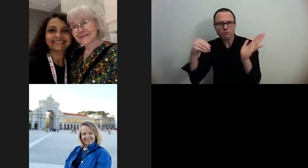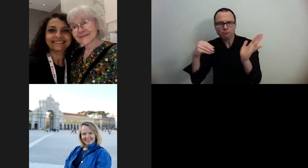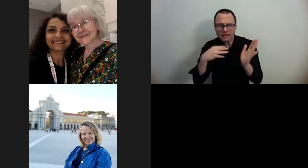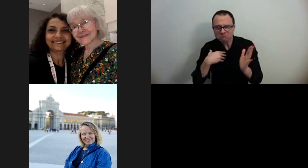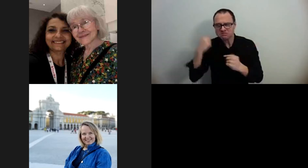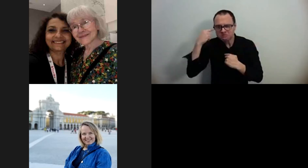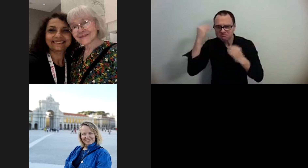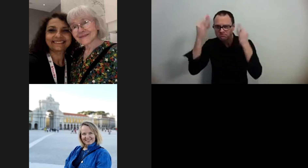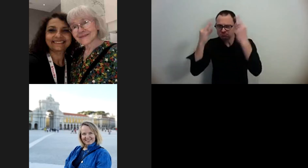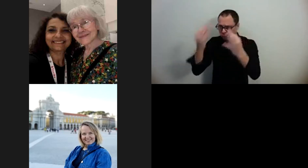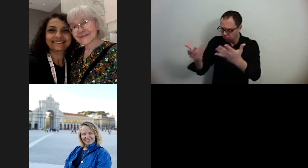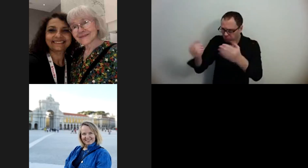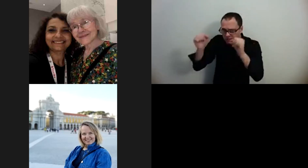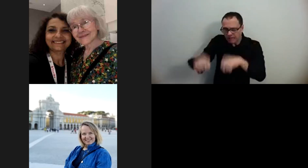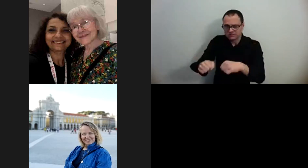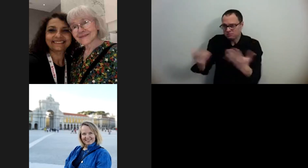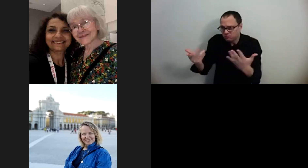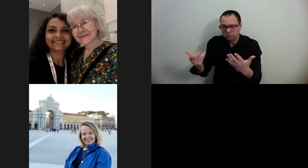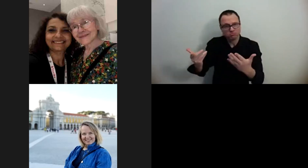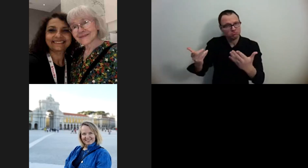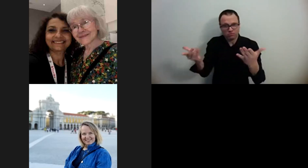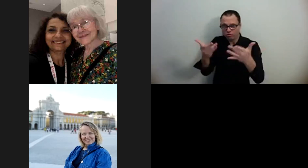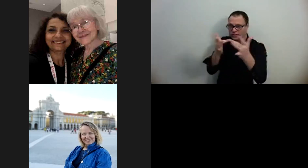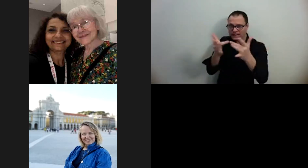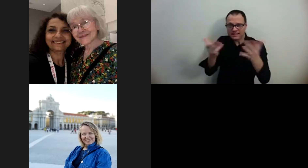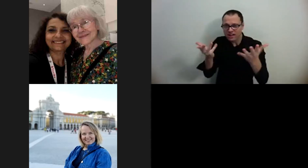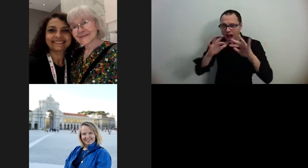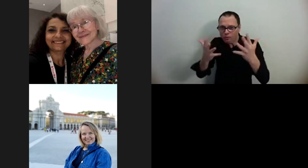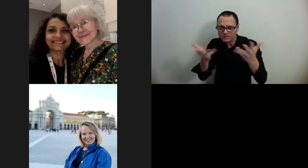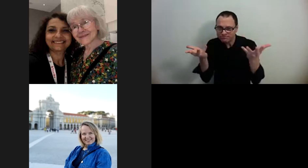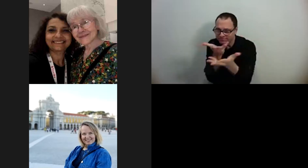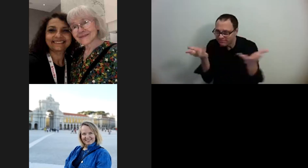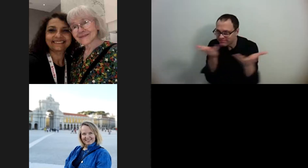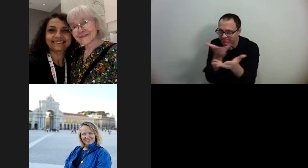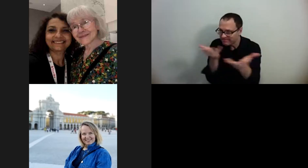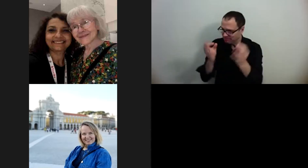you're motivated. She'd be a lovely role model.